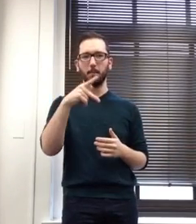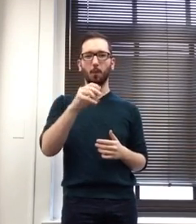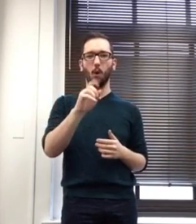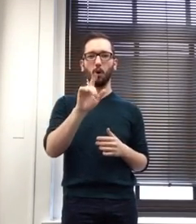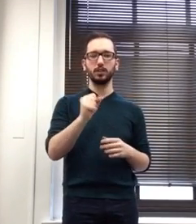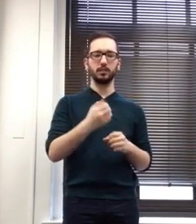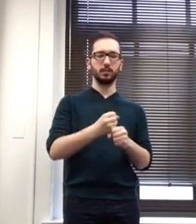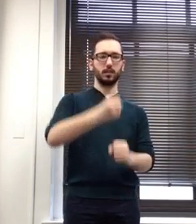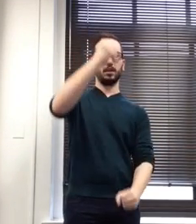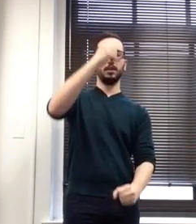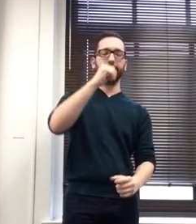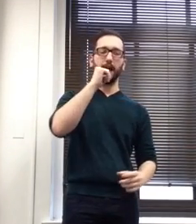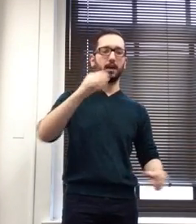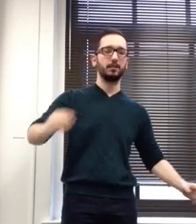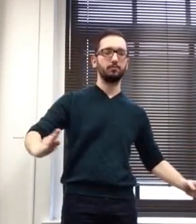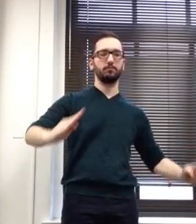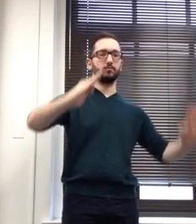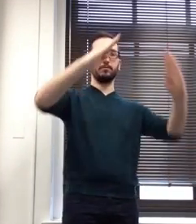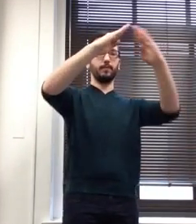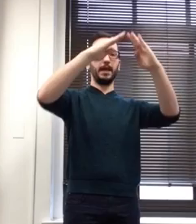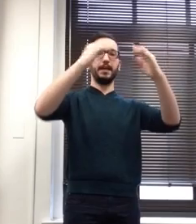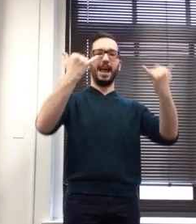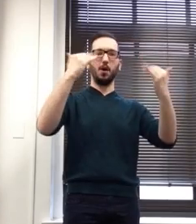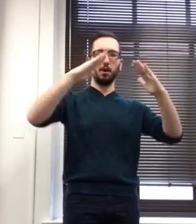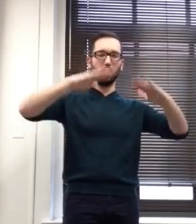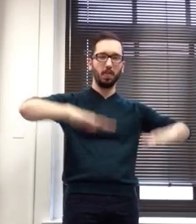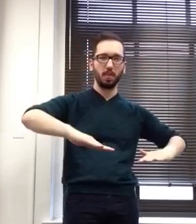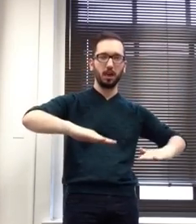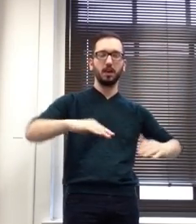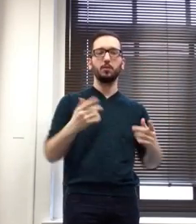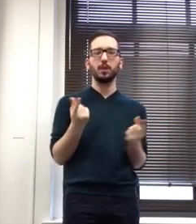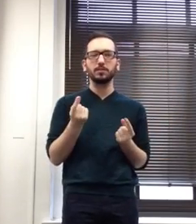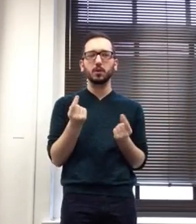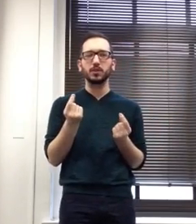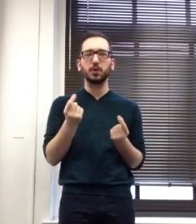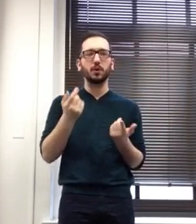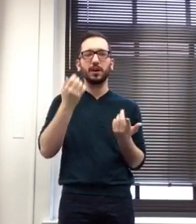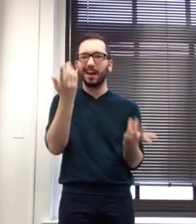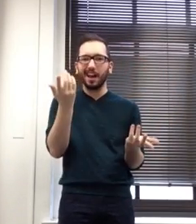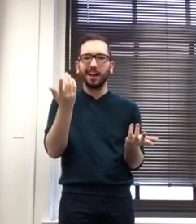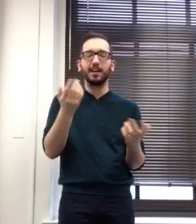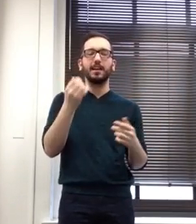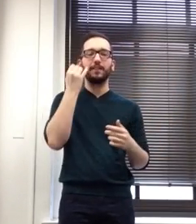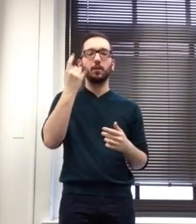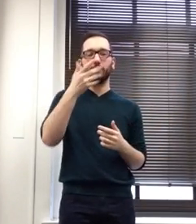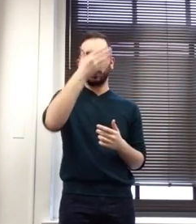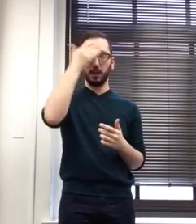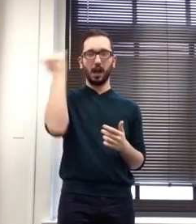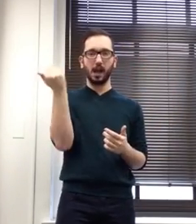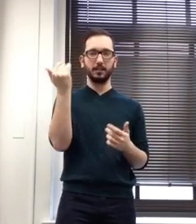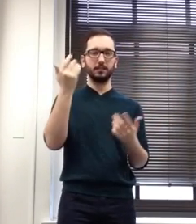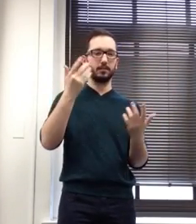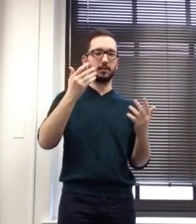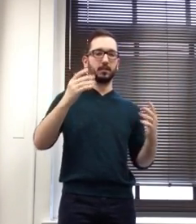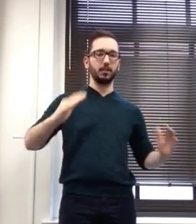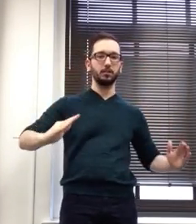be in making the tent, other than if you go out and get some sticks out of the woods, right? If you forgot your supports, what's the tent going to do? It's going to lay